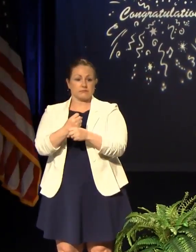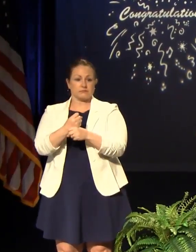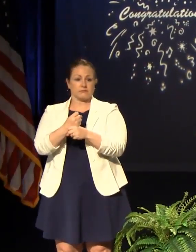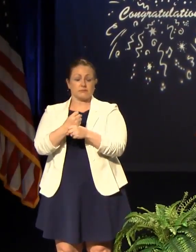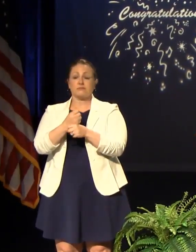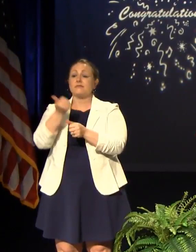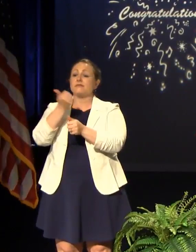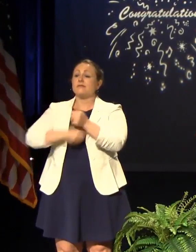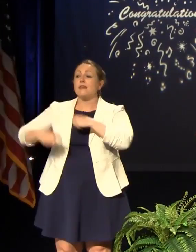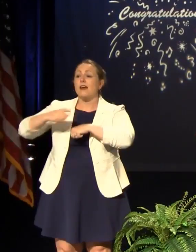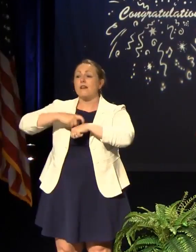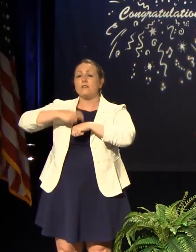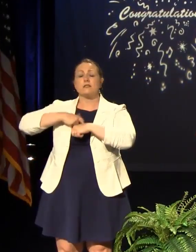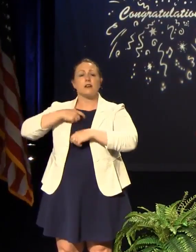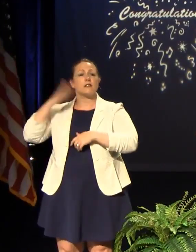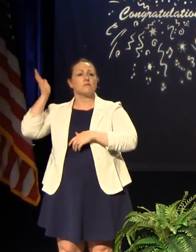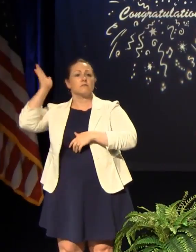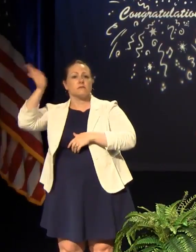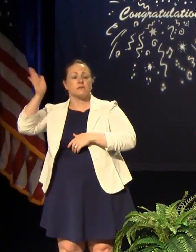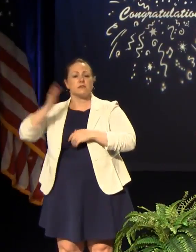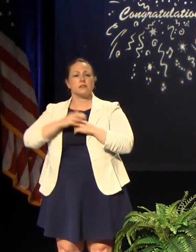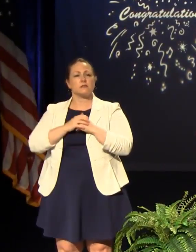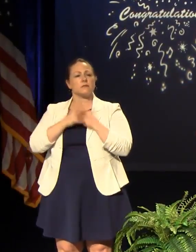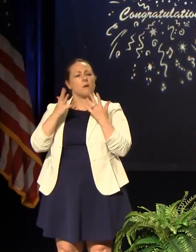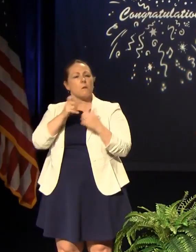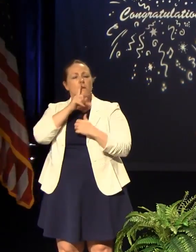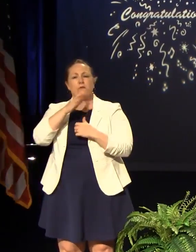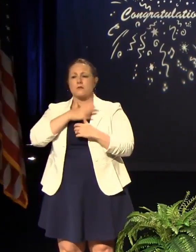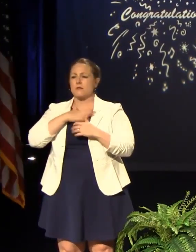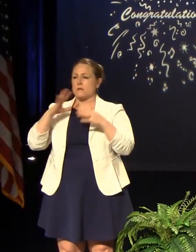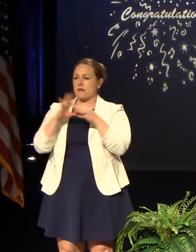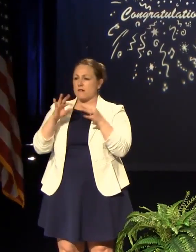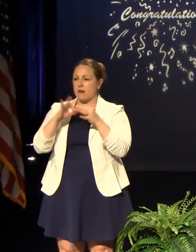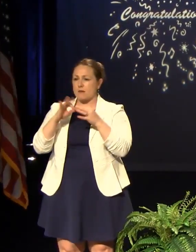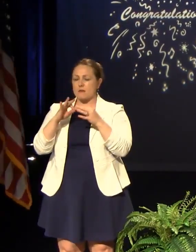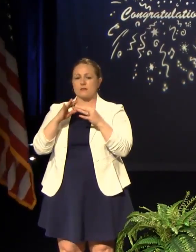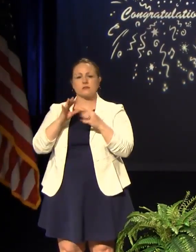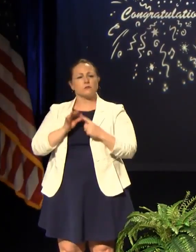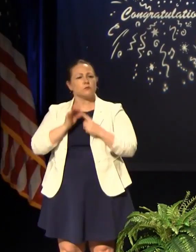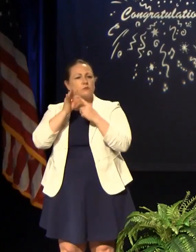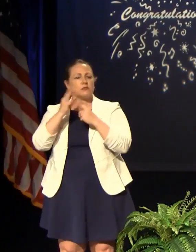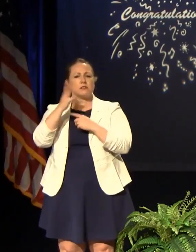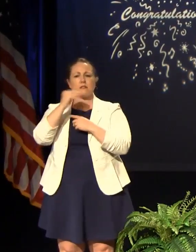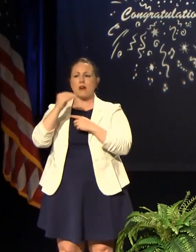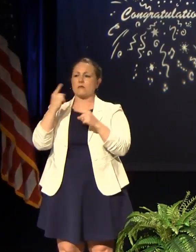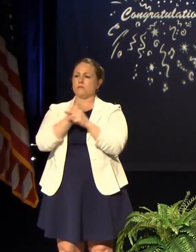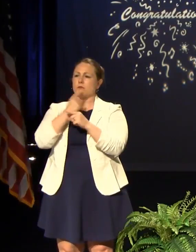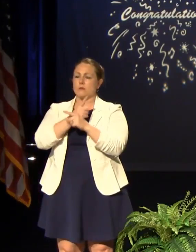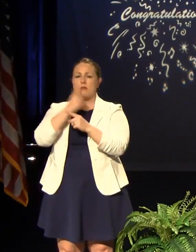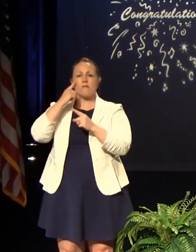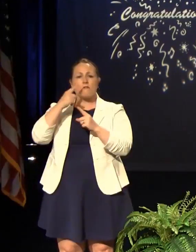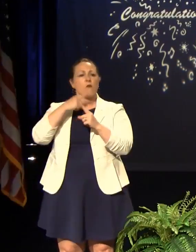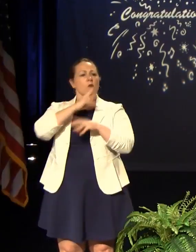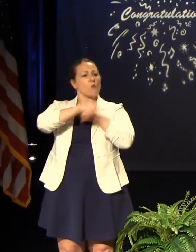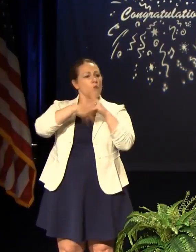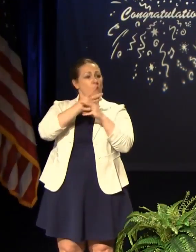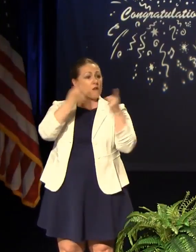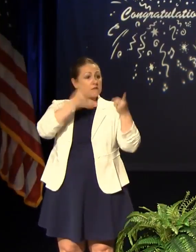time to make sure my comments are unique and appropriate to the circumstances and to the